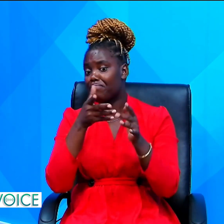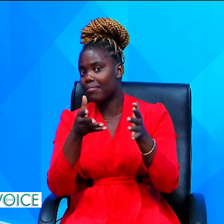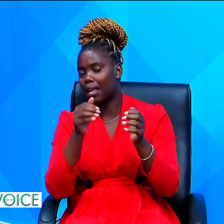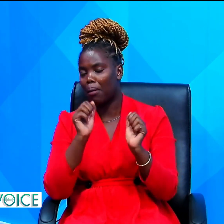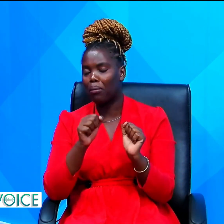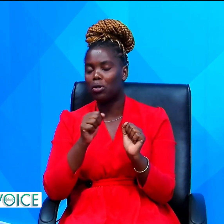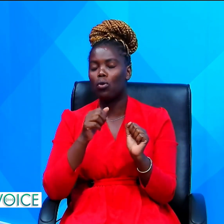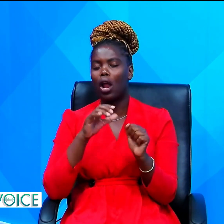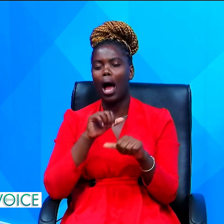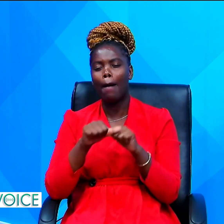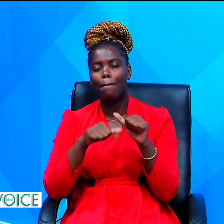there is about